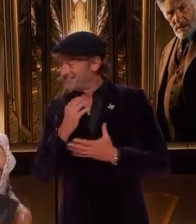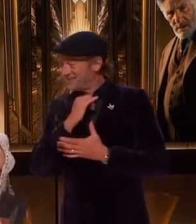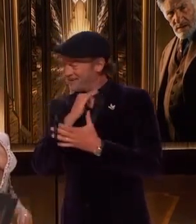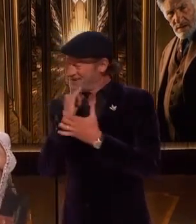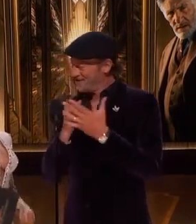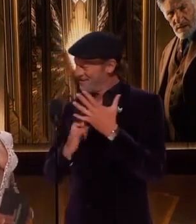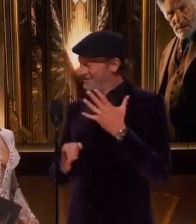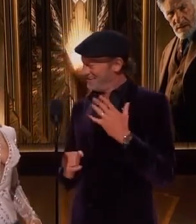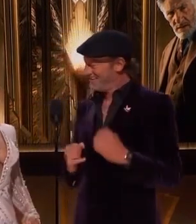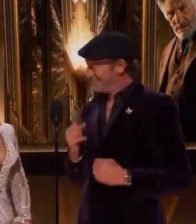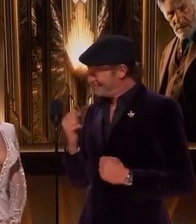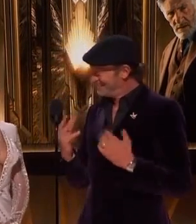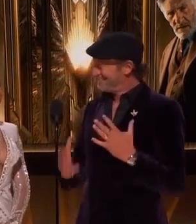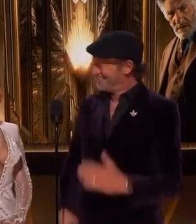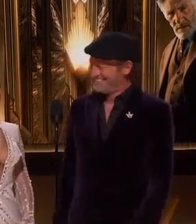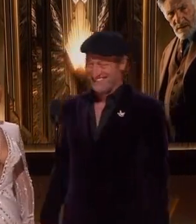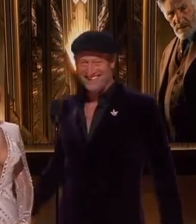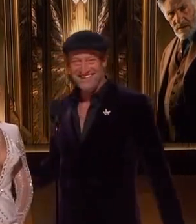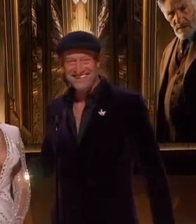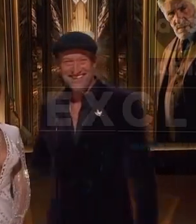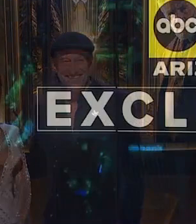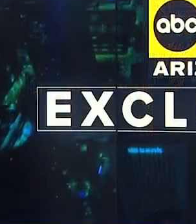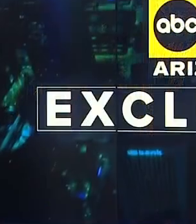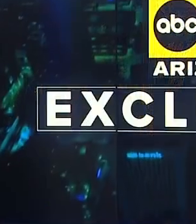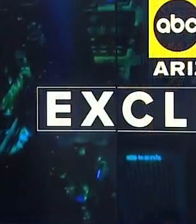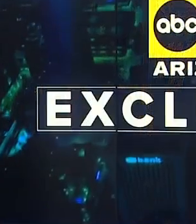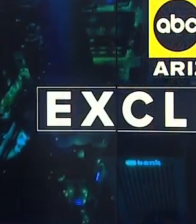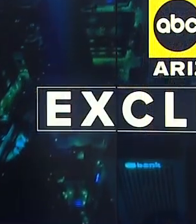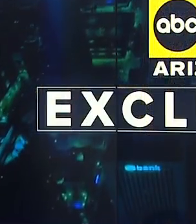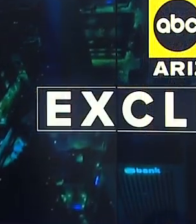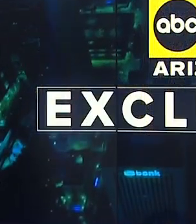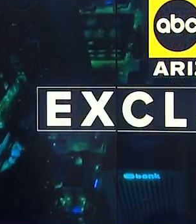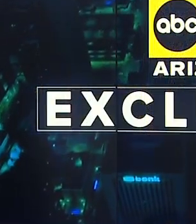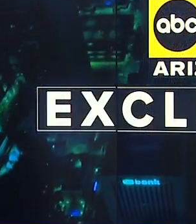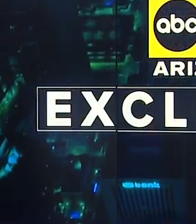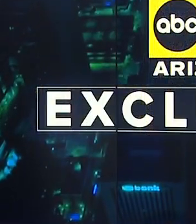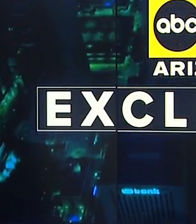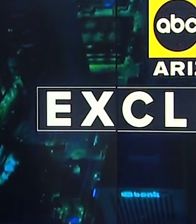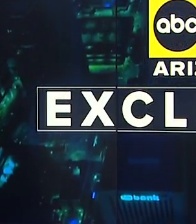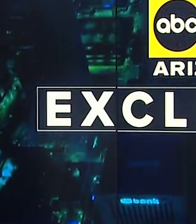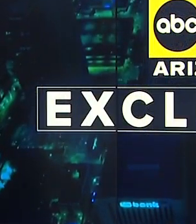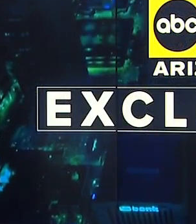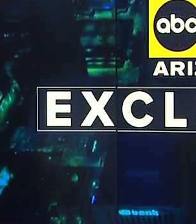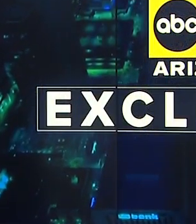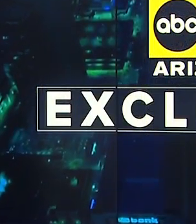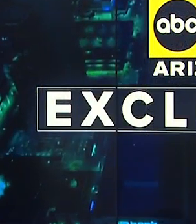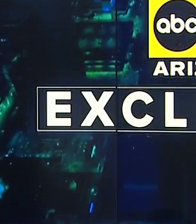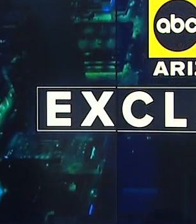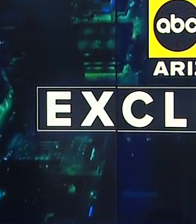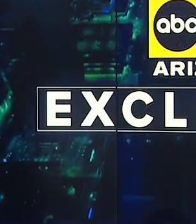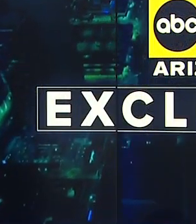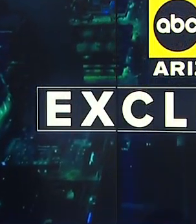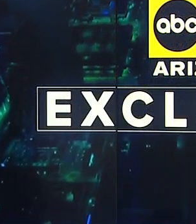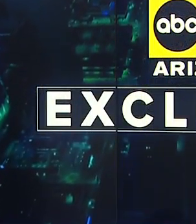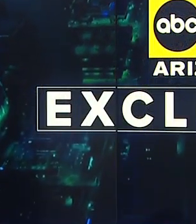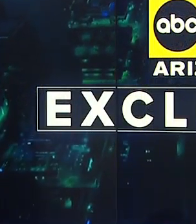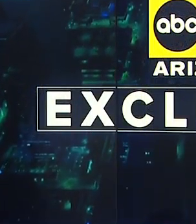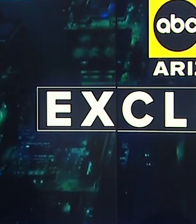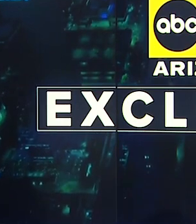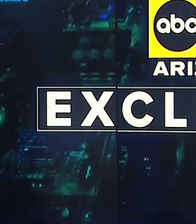And I am delighted to honor these... Well, new tonight, our Jordan Bonnke has an exclusive interview with Kotsur to talk about what's